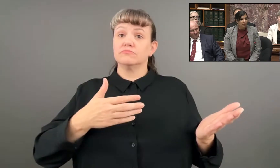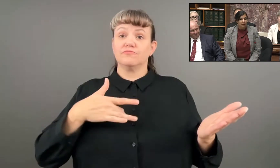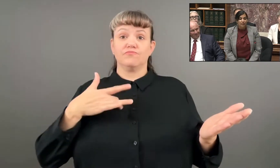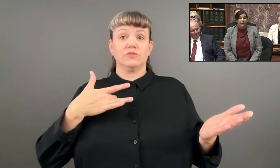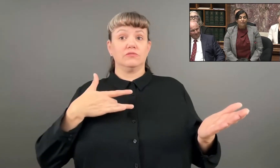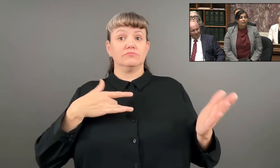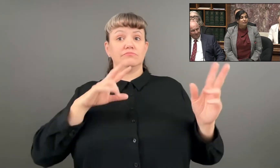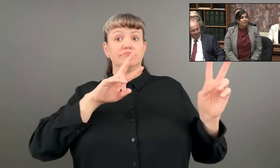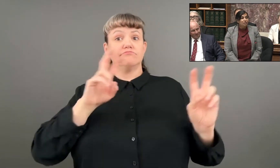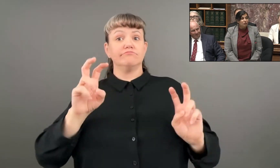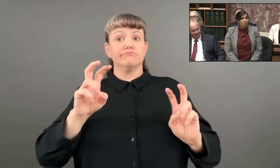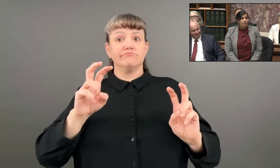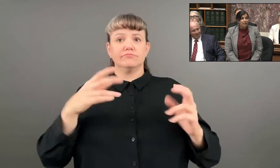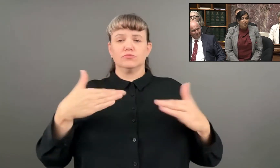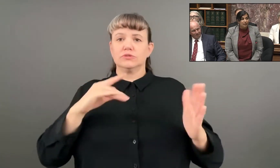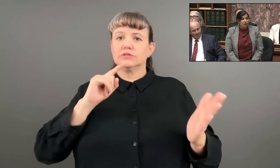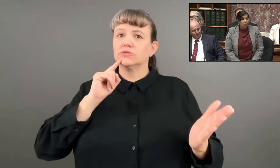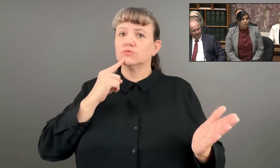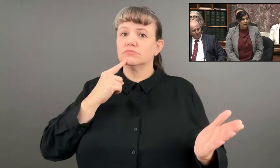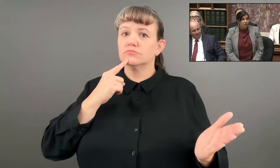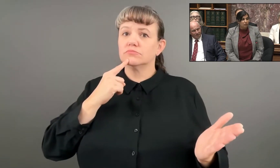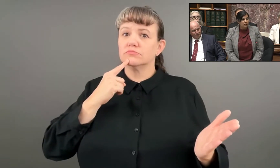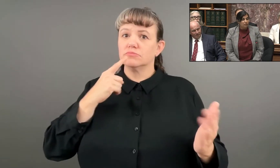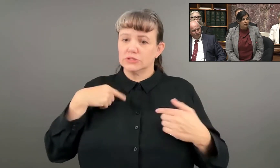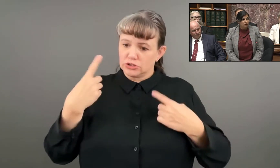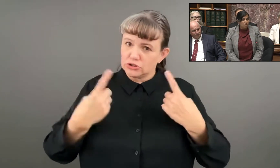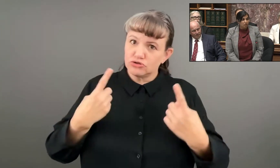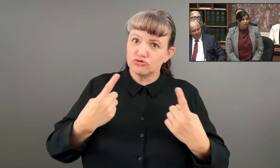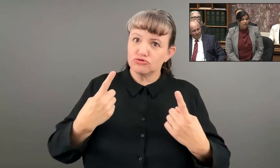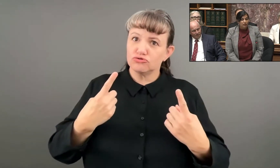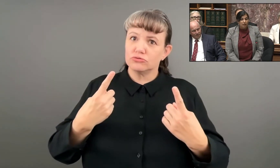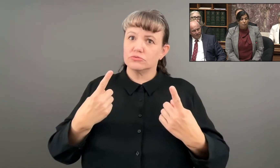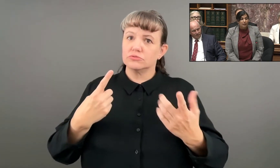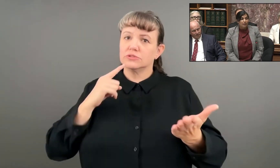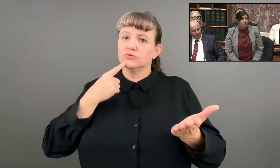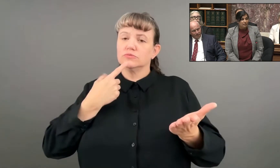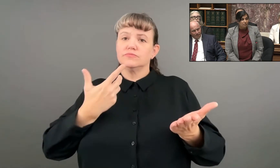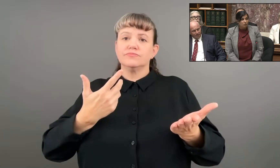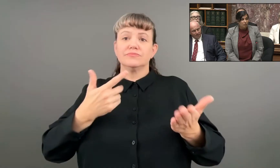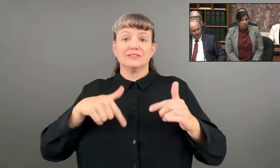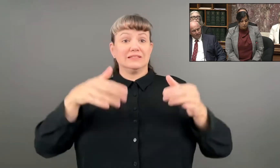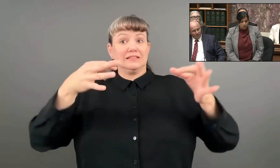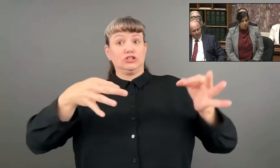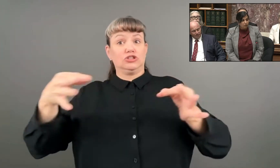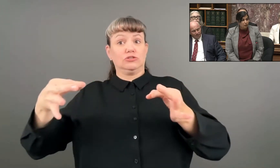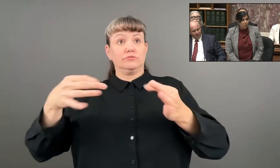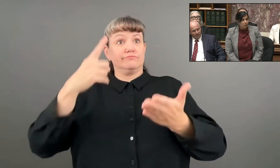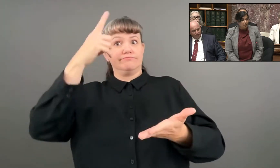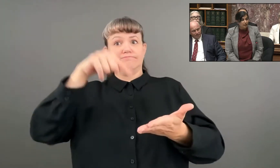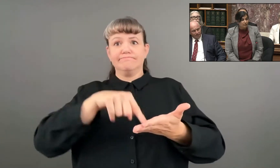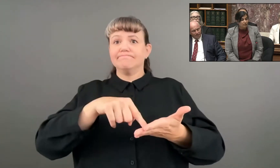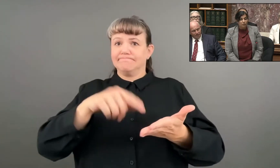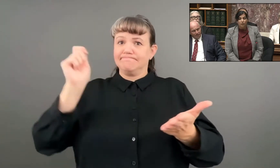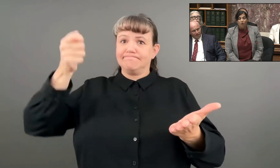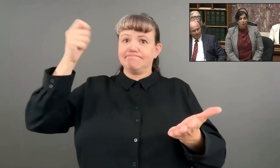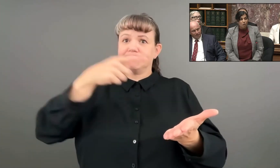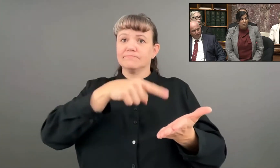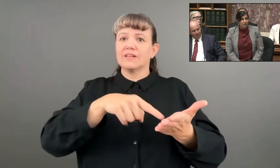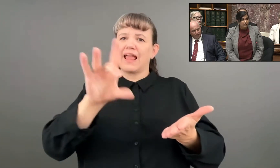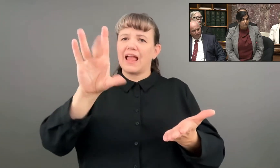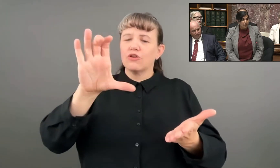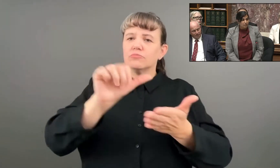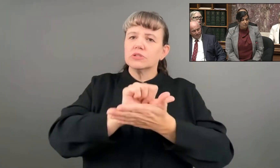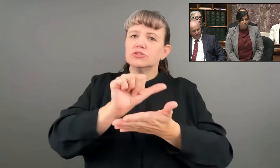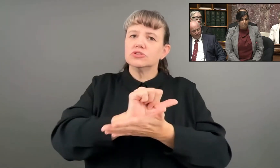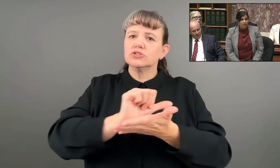British Columbia. The decision was 800 pages long. We have a team of lawyers that are poring over it and considering all